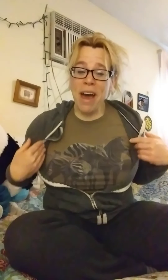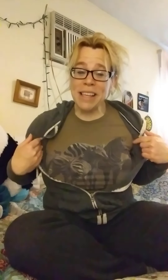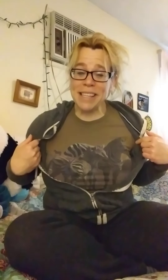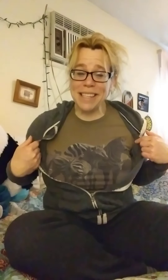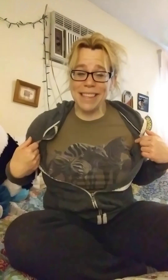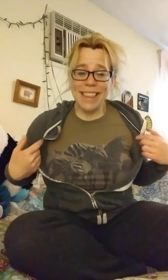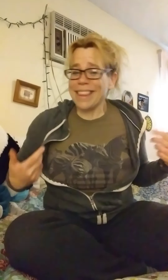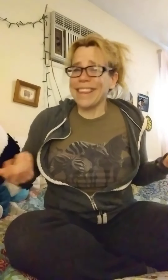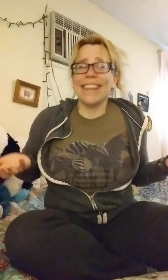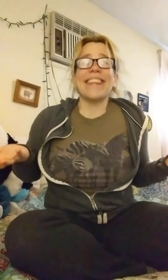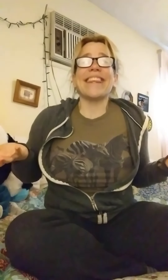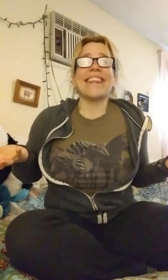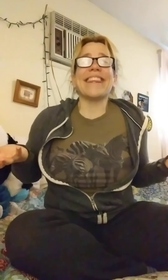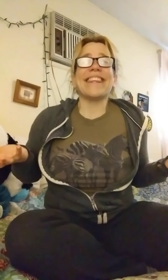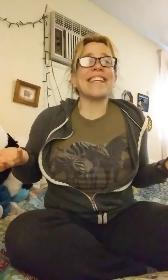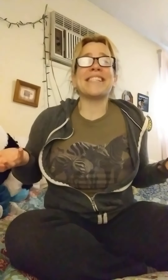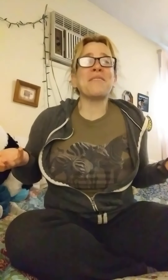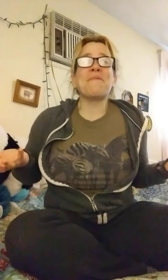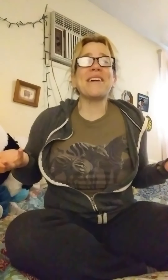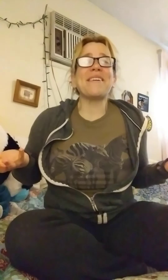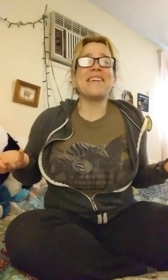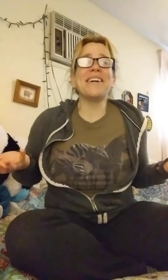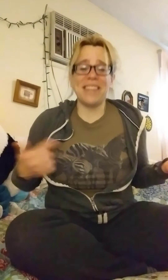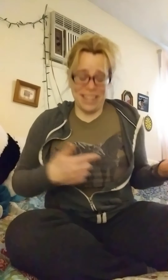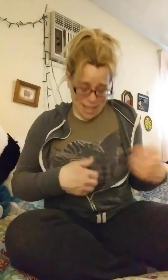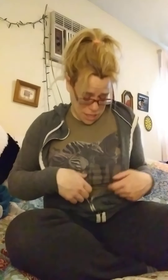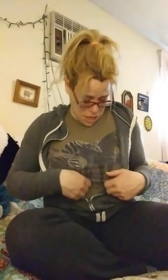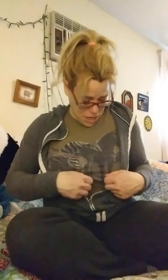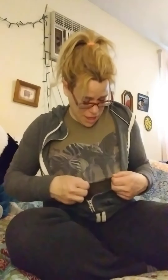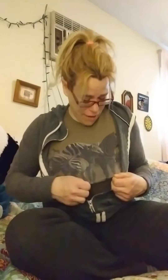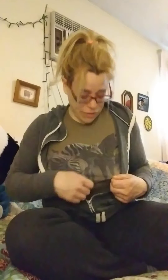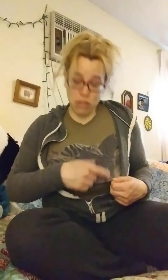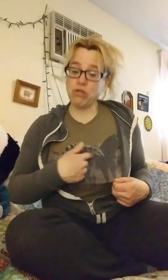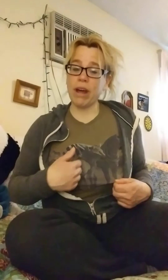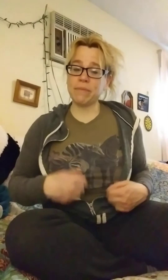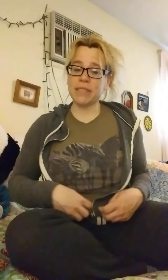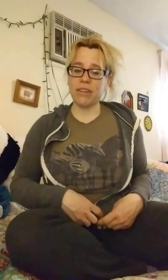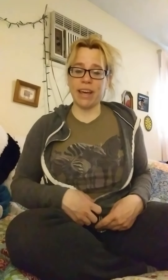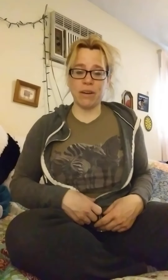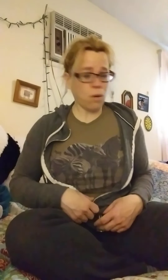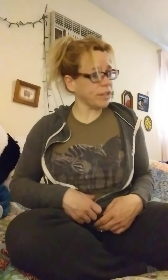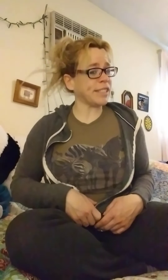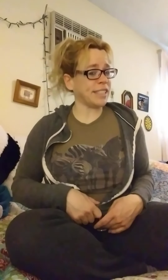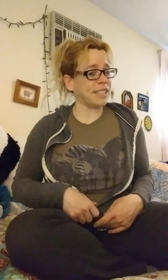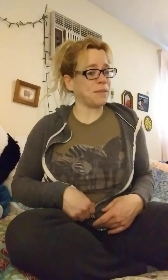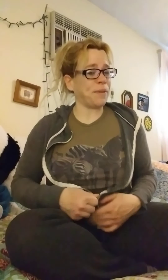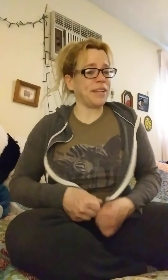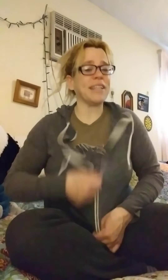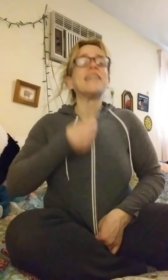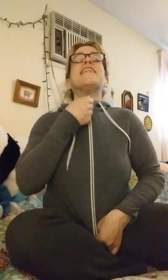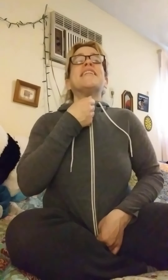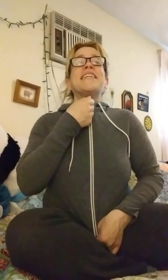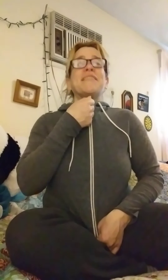zebras. That's so weird. They have stripes. They're like horses, but